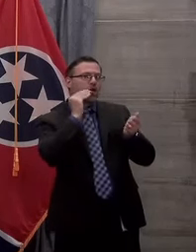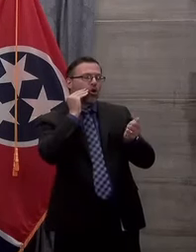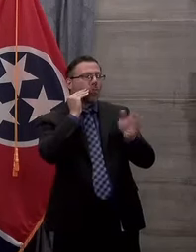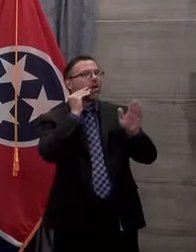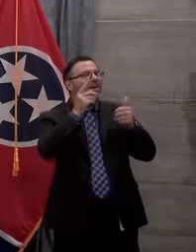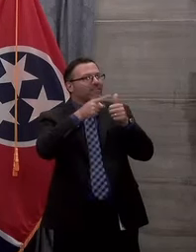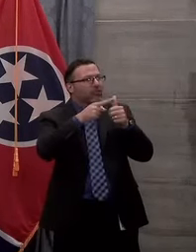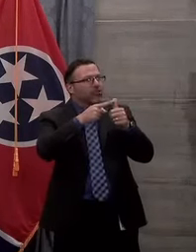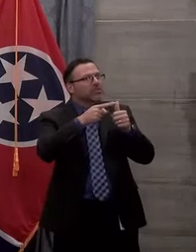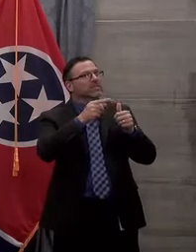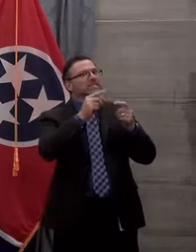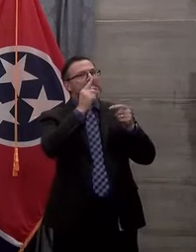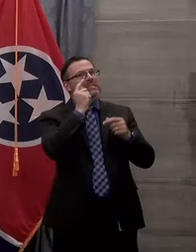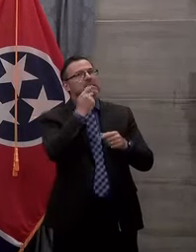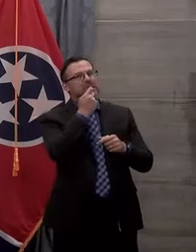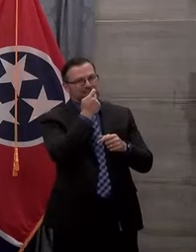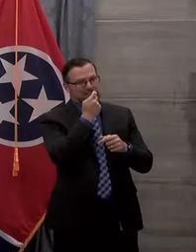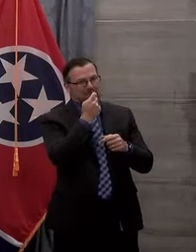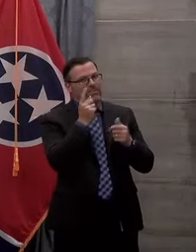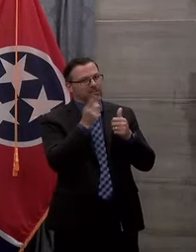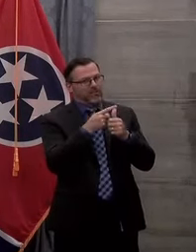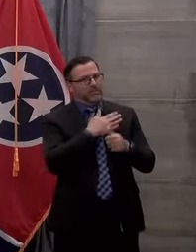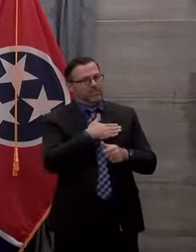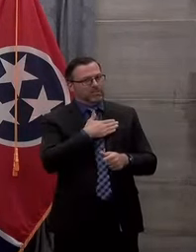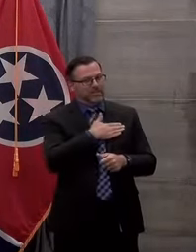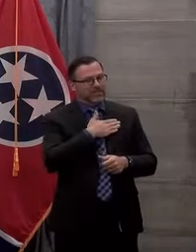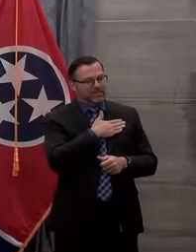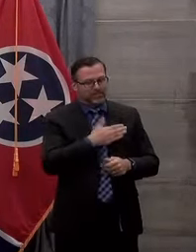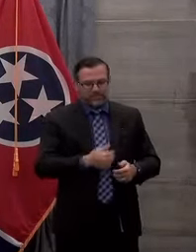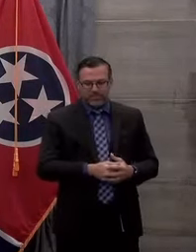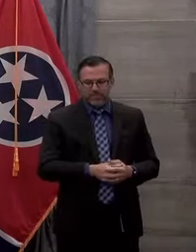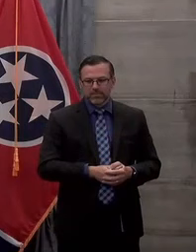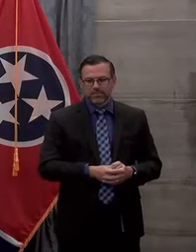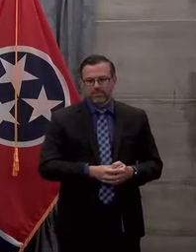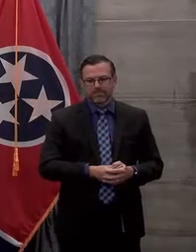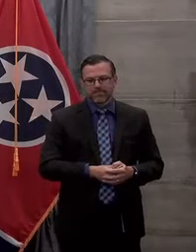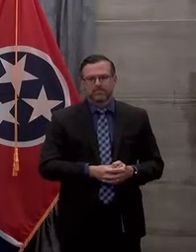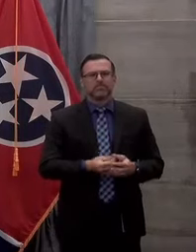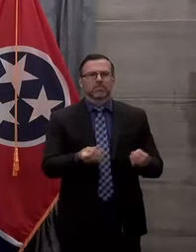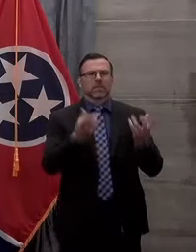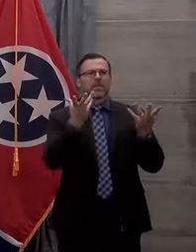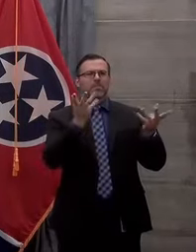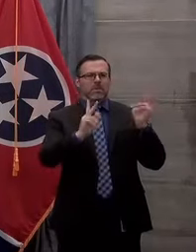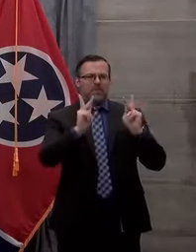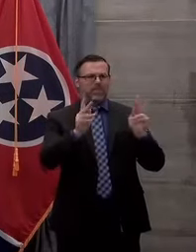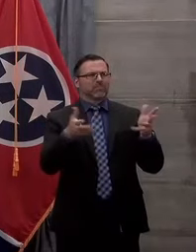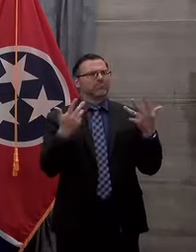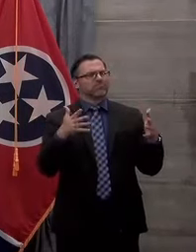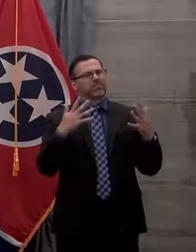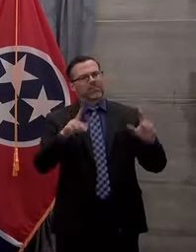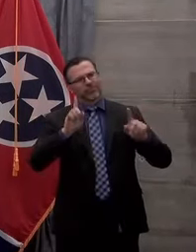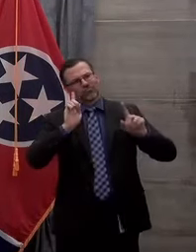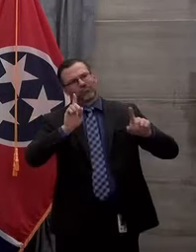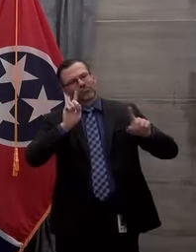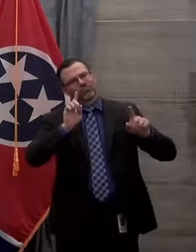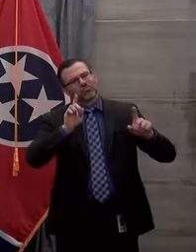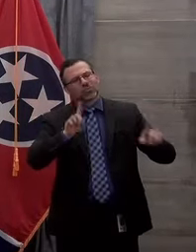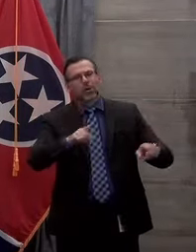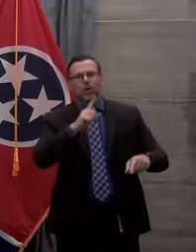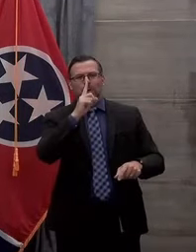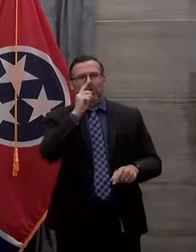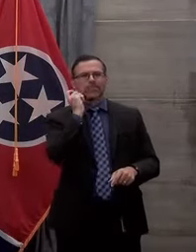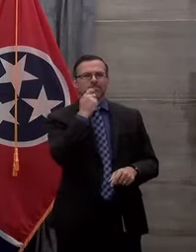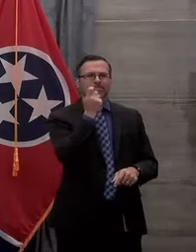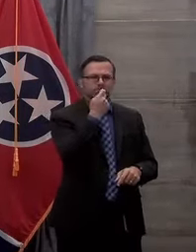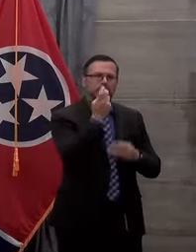test. Individuals have taken advantage of voluntary free testing throughout this pandemic. We have